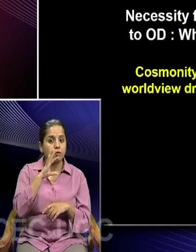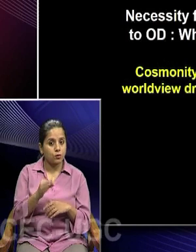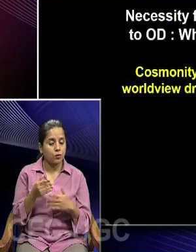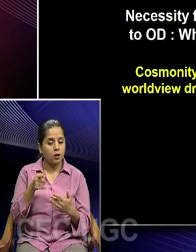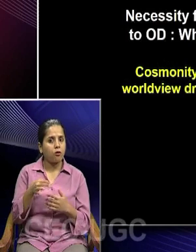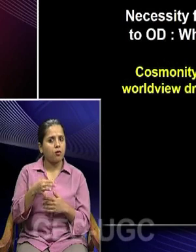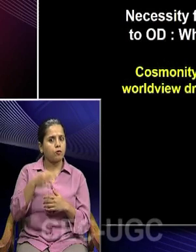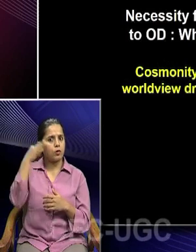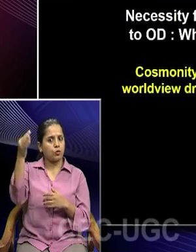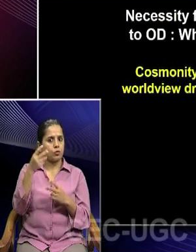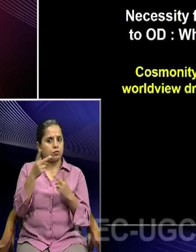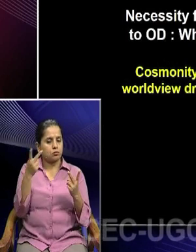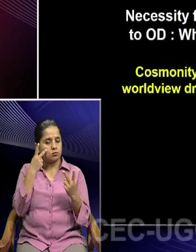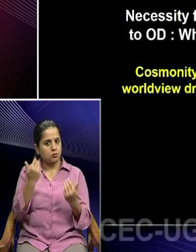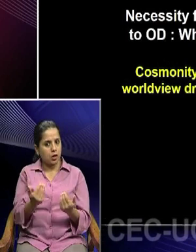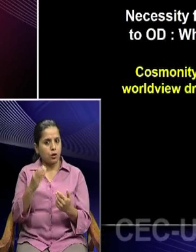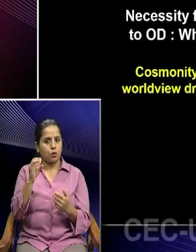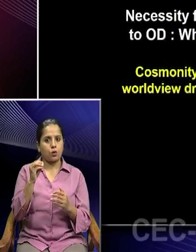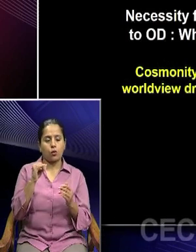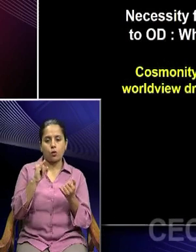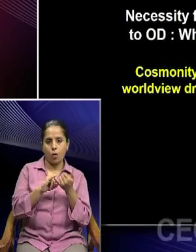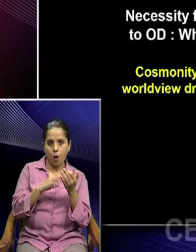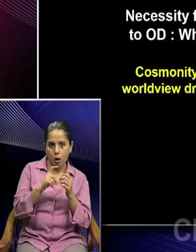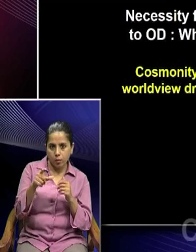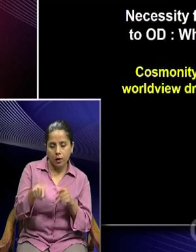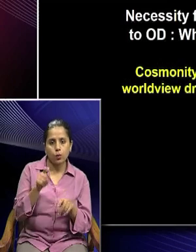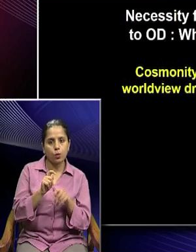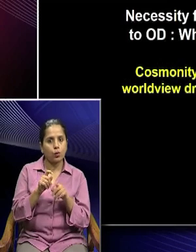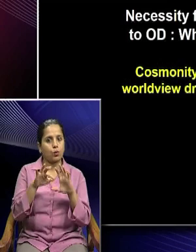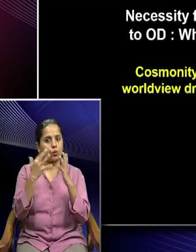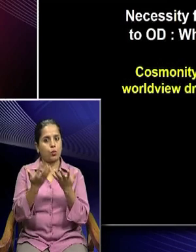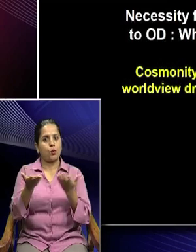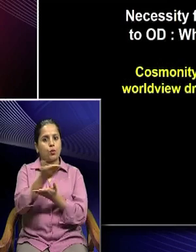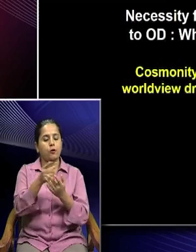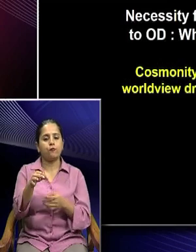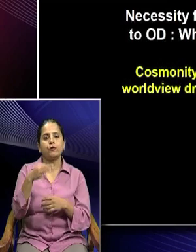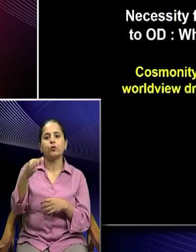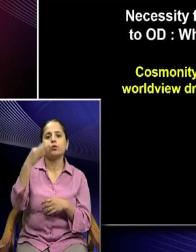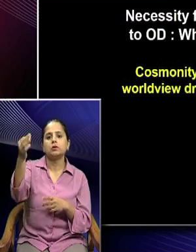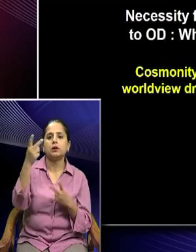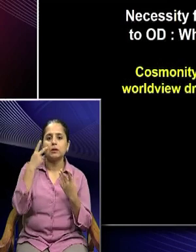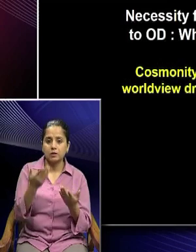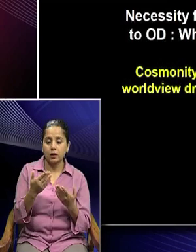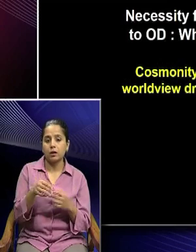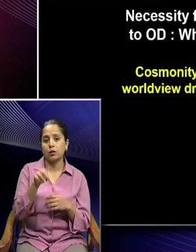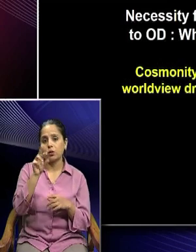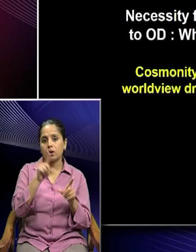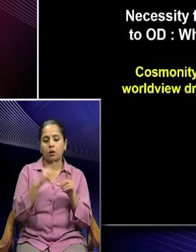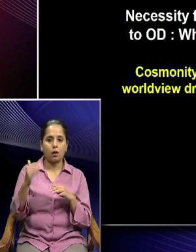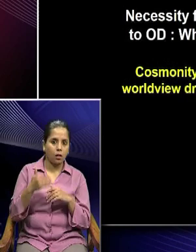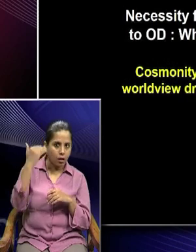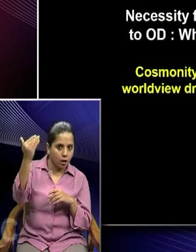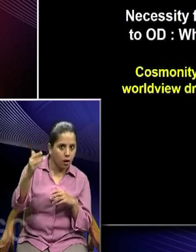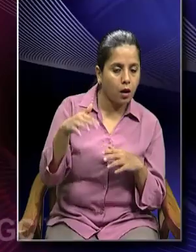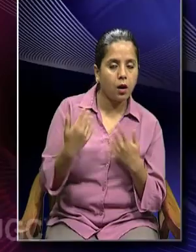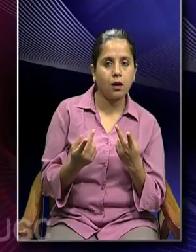much futuristic, cosmic worldview driven community, where you look at the future, that 20 years down the line, 30 years